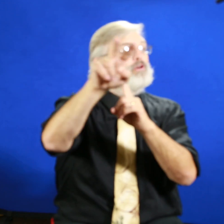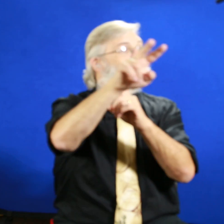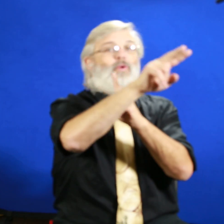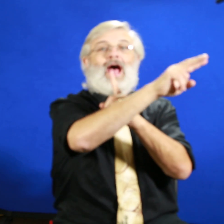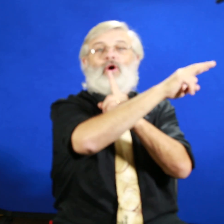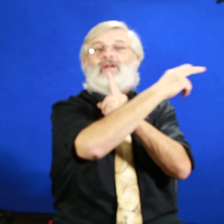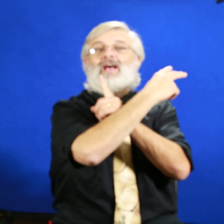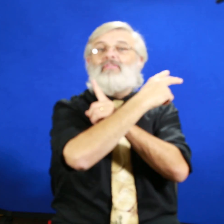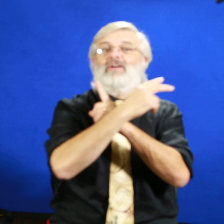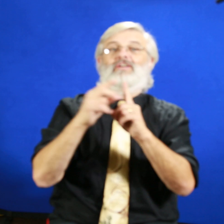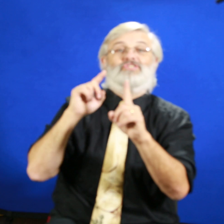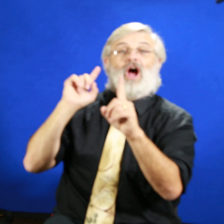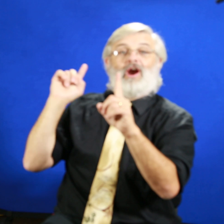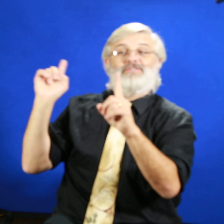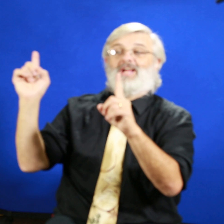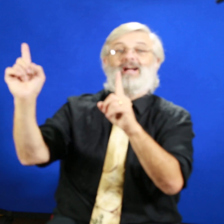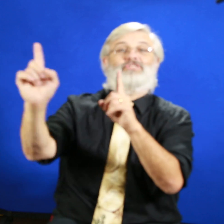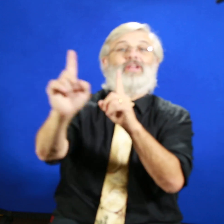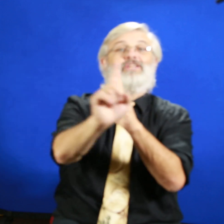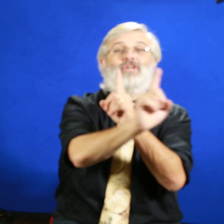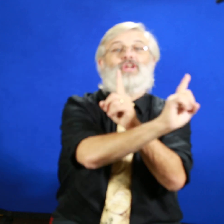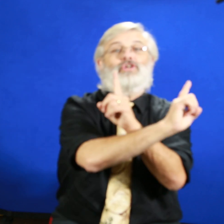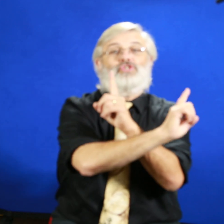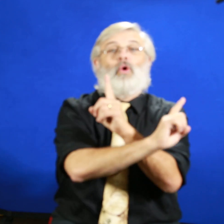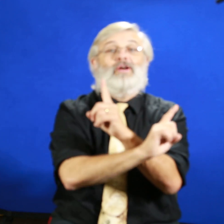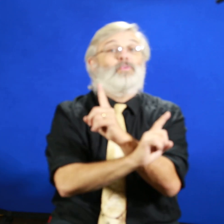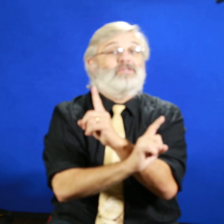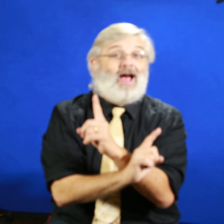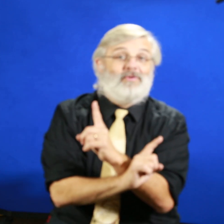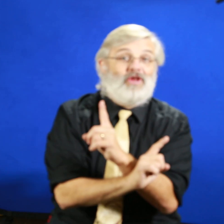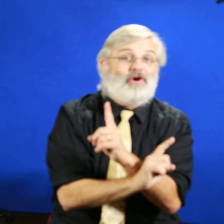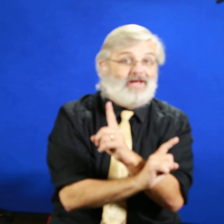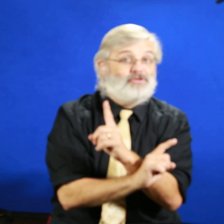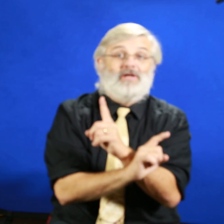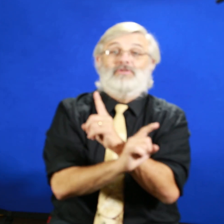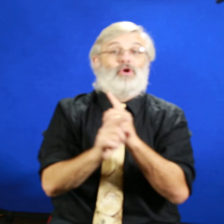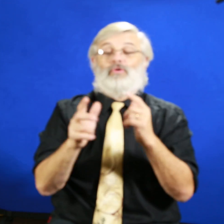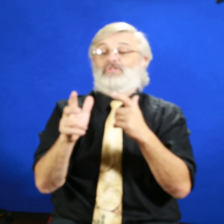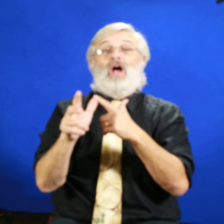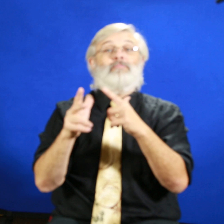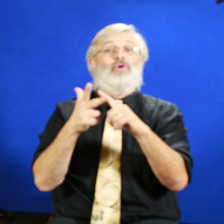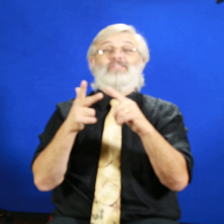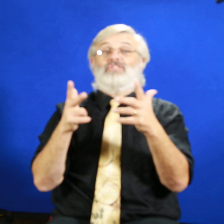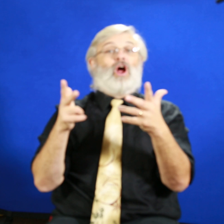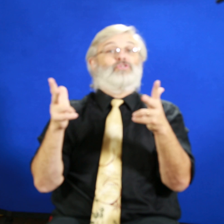moves around, the stars, the constellation, show us what time of year it is. So the sun, moon, and the stars,